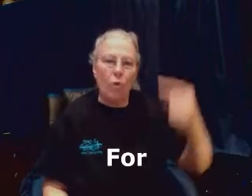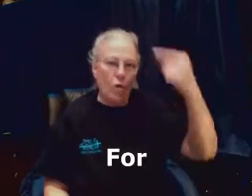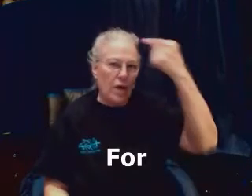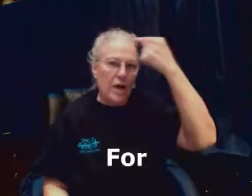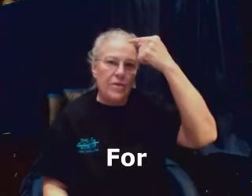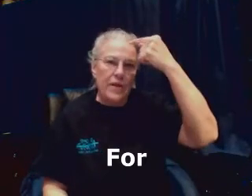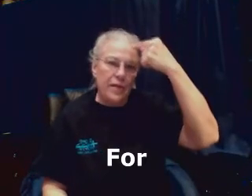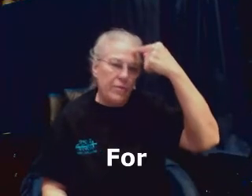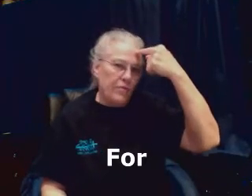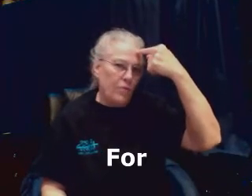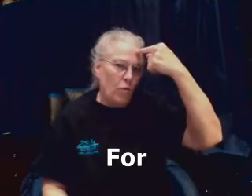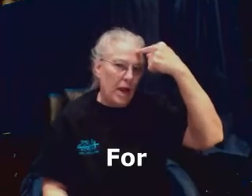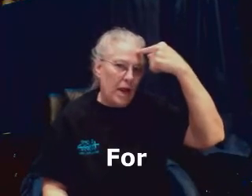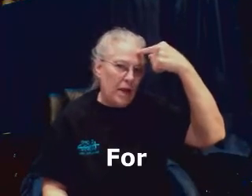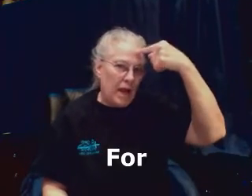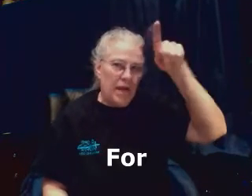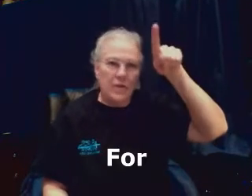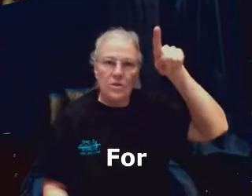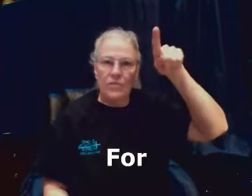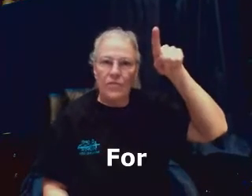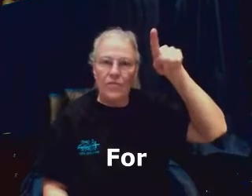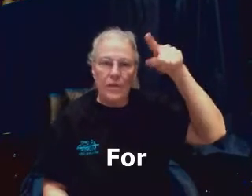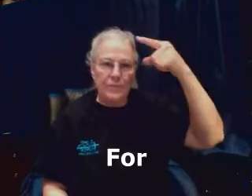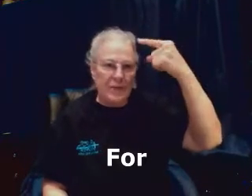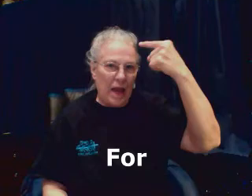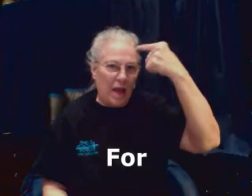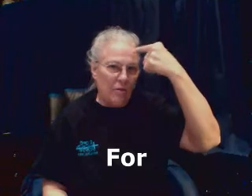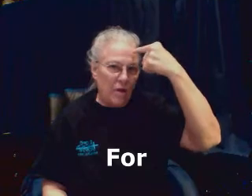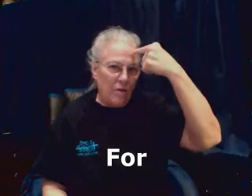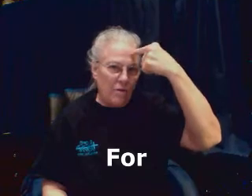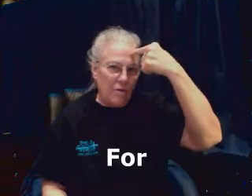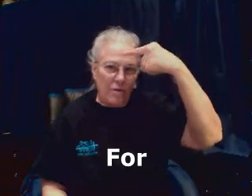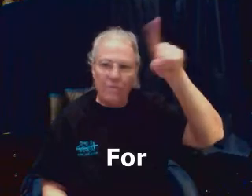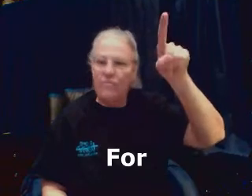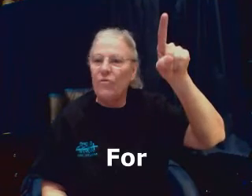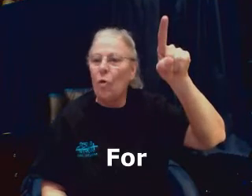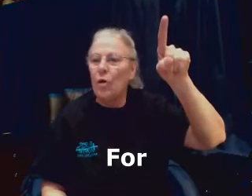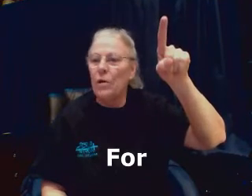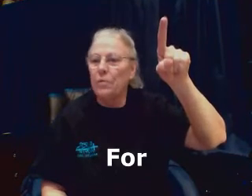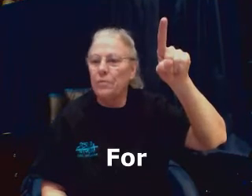4. Think of your forehead and it just flips out. 4.